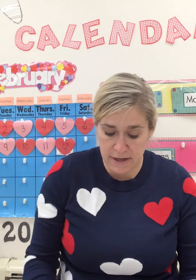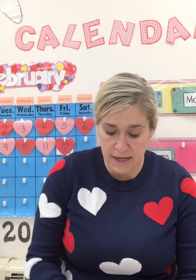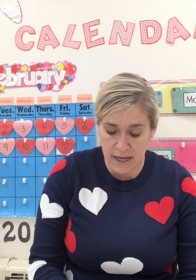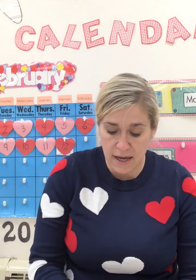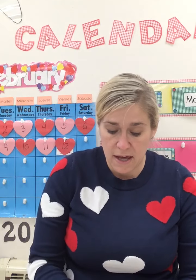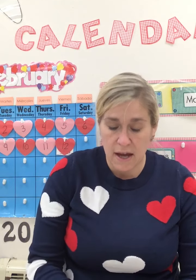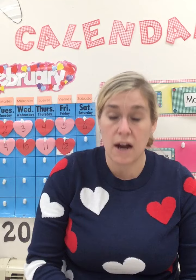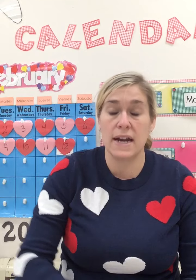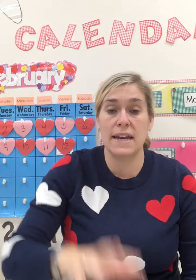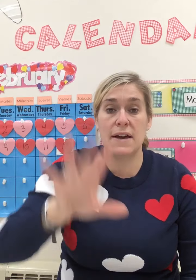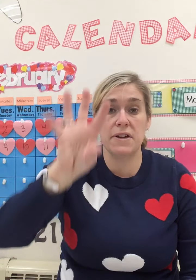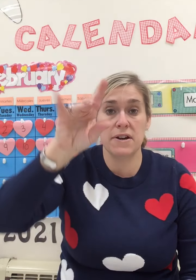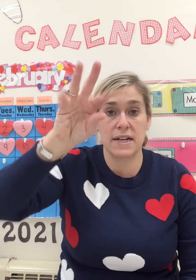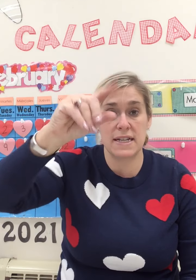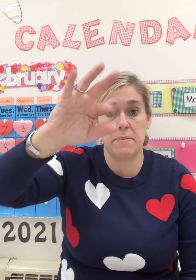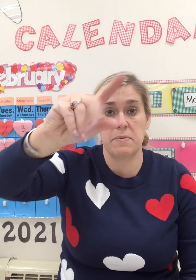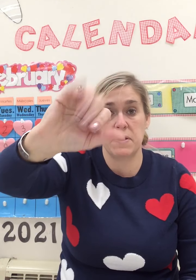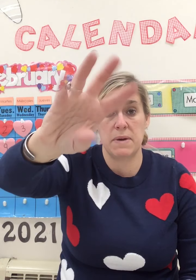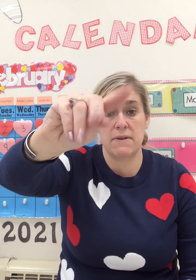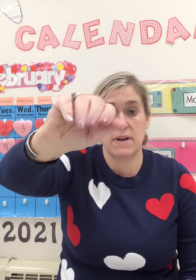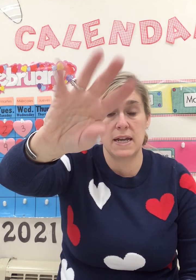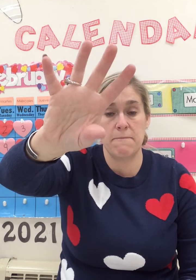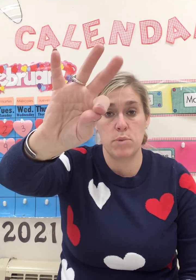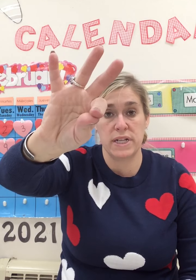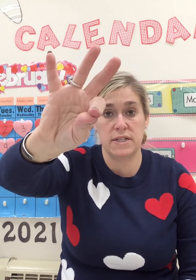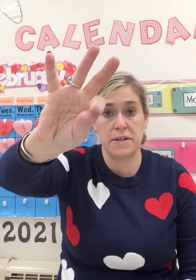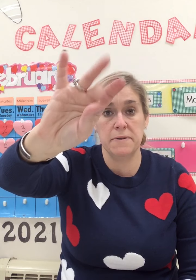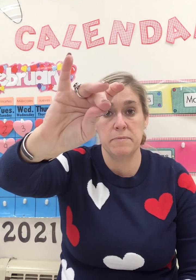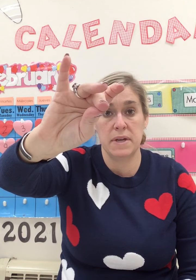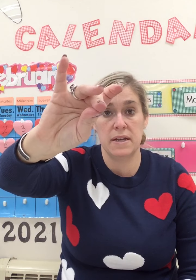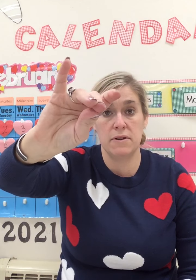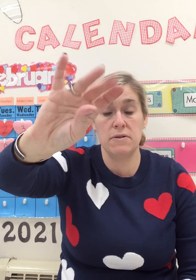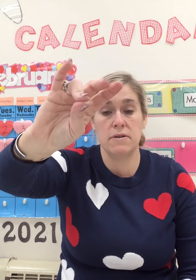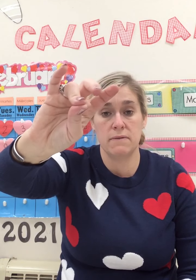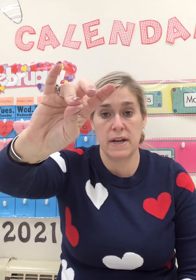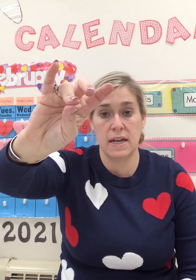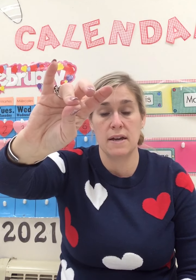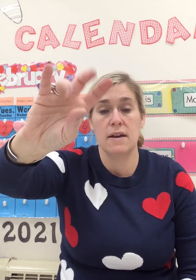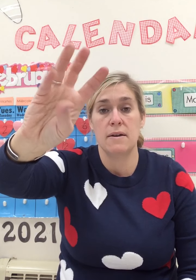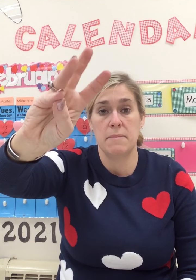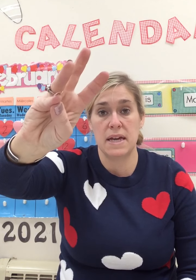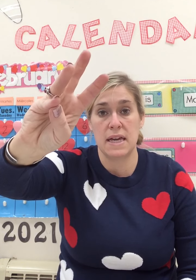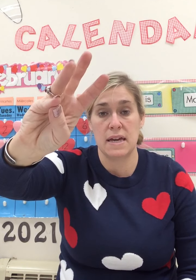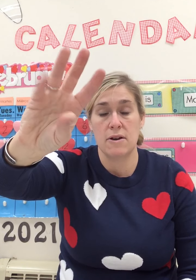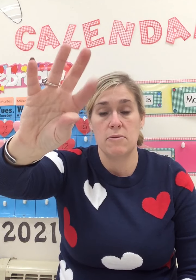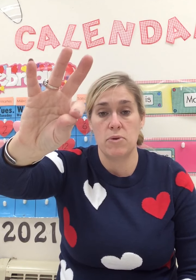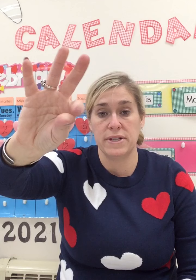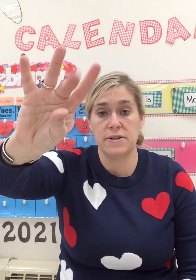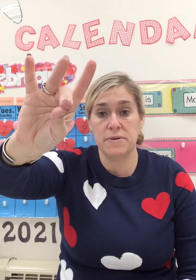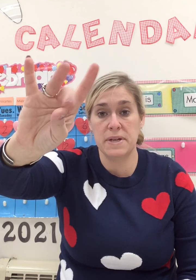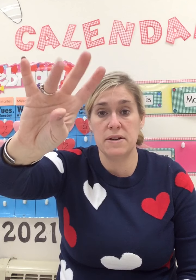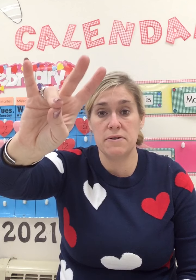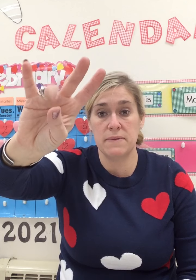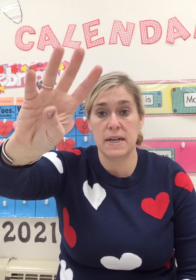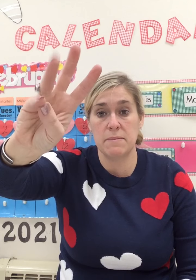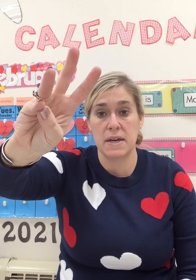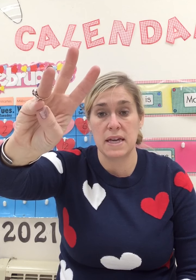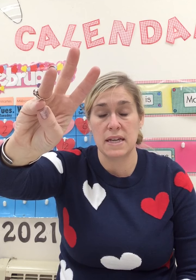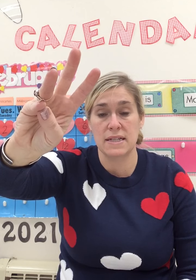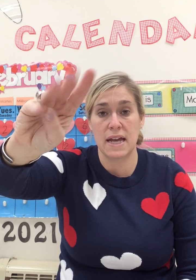Okay? All right. Now you're going to tap it with me. Ready? Pointer, middle, ring, pinky. Pointer, middle, ring, pinky. Slide